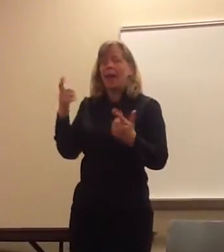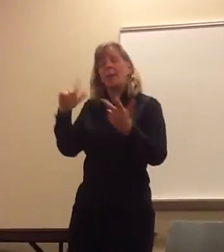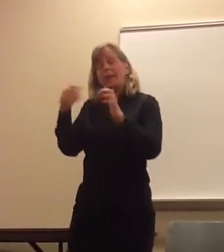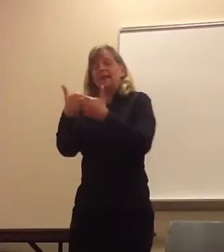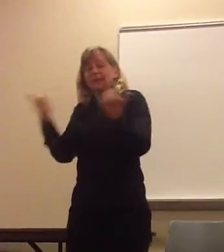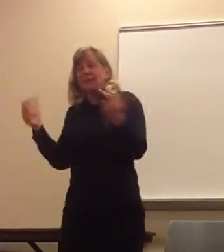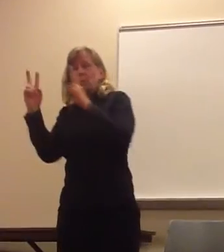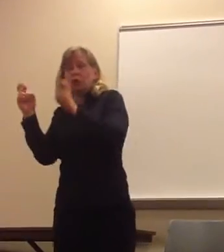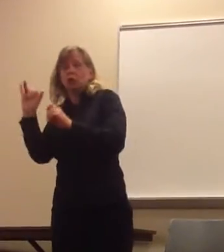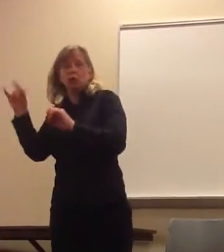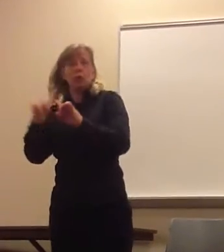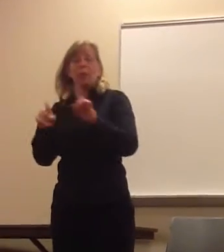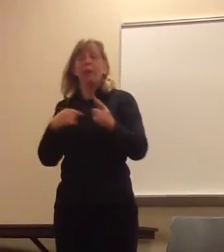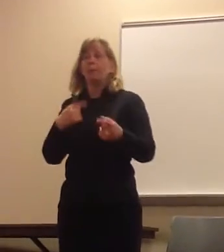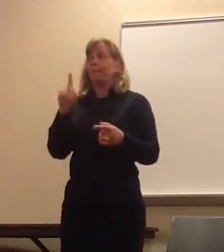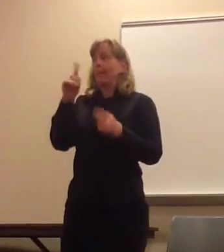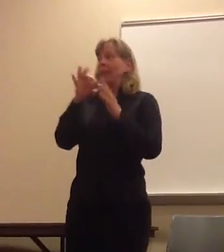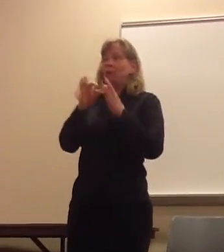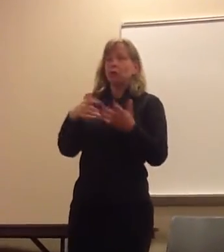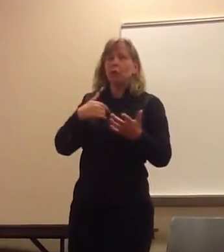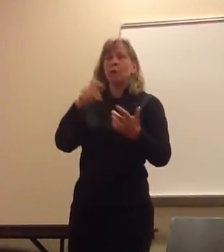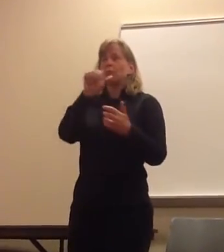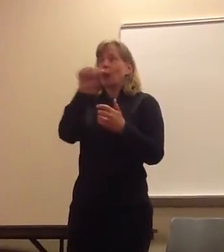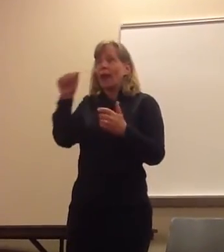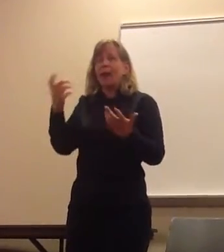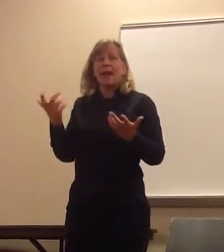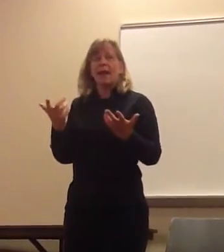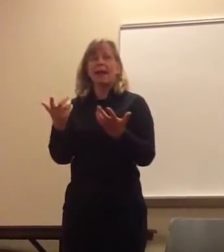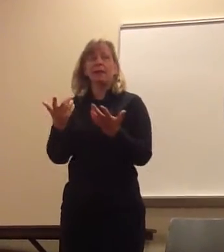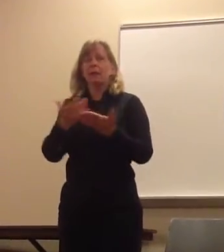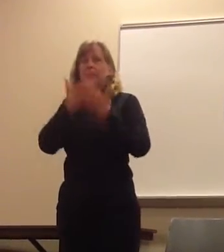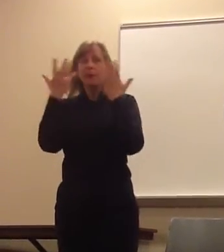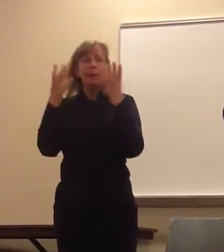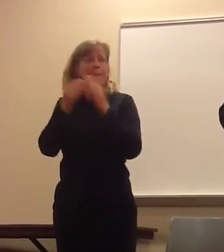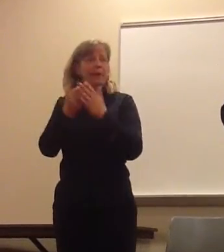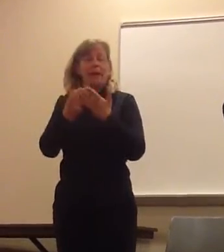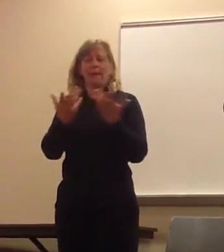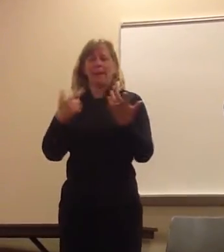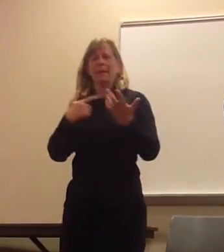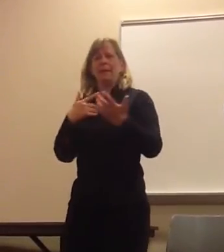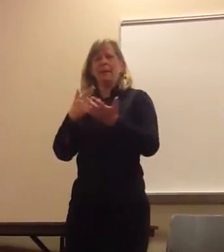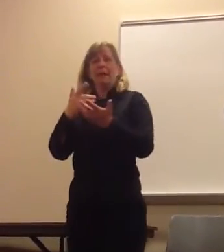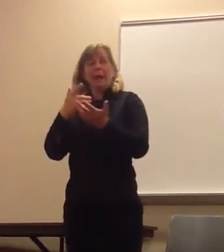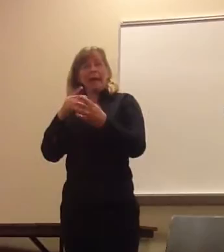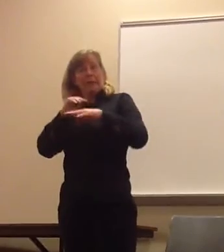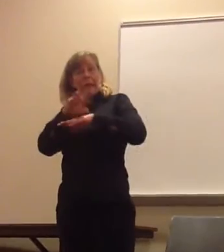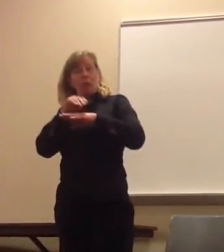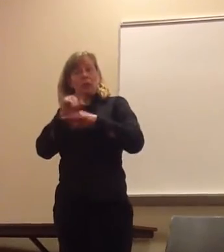No interpreters. So counseling is like the backup plan? Nothing.